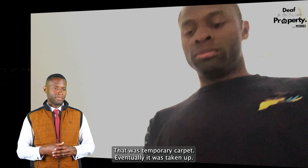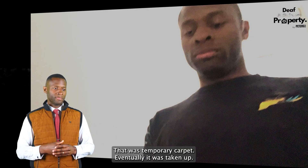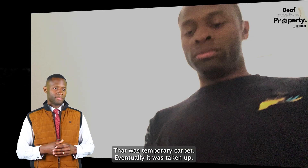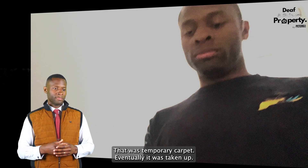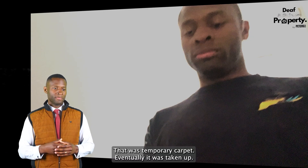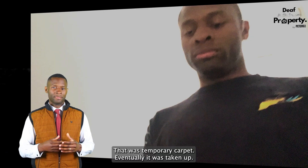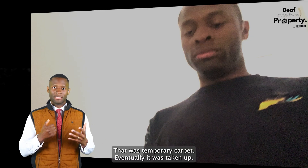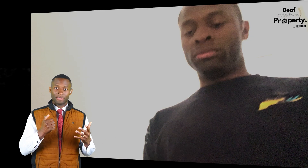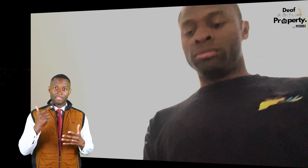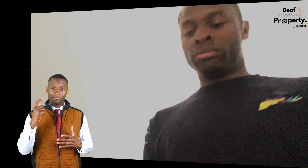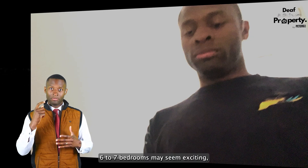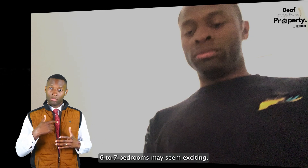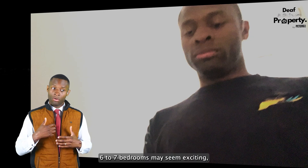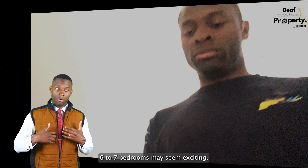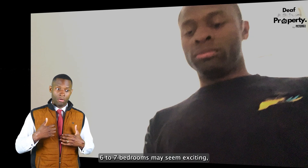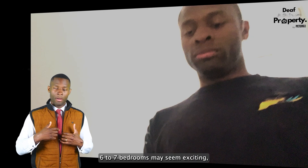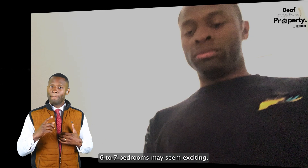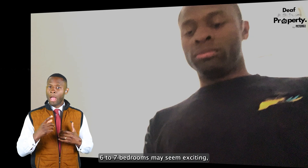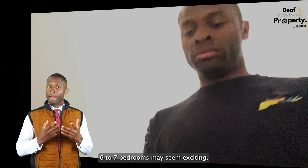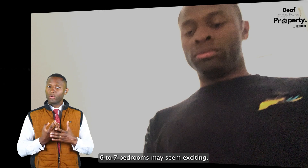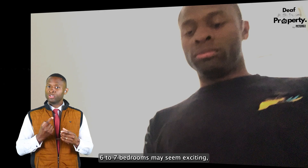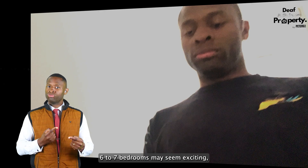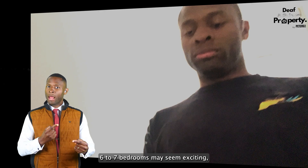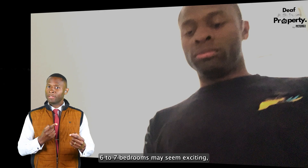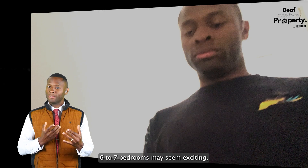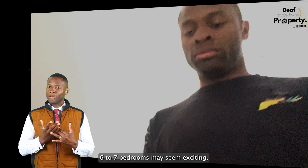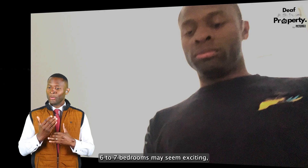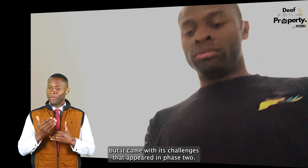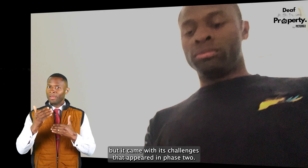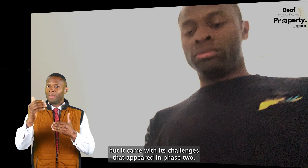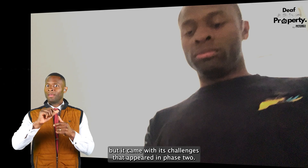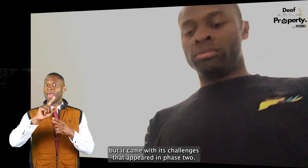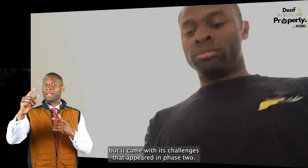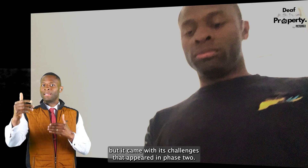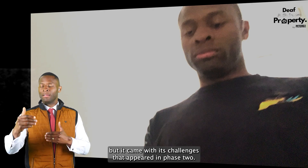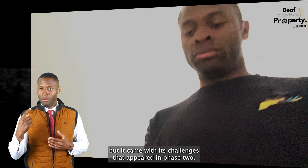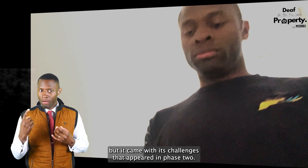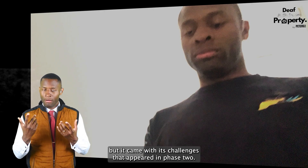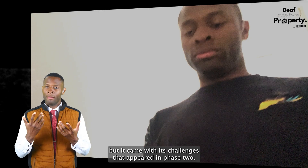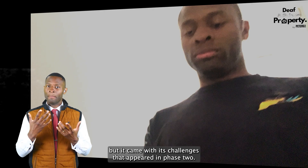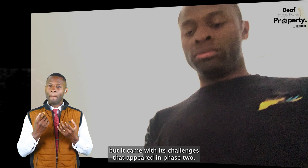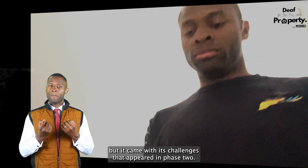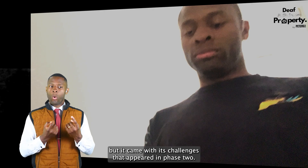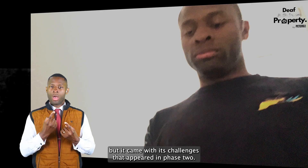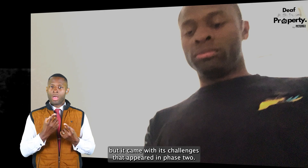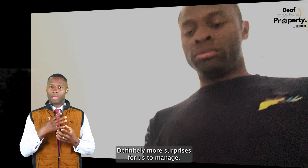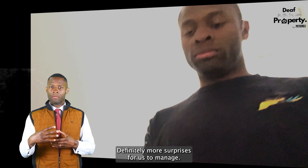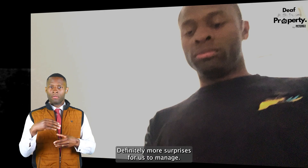carpet. Eventually it was taken up. 6 to 7 bedrooms may seem exciting, but it came with its challenges that appeared in phase 2.